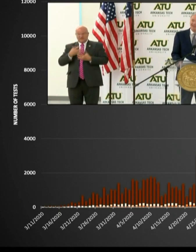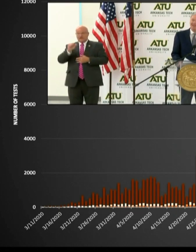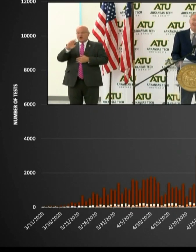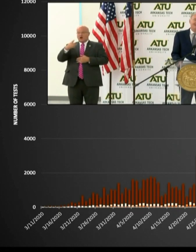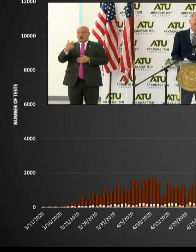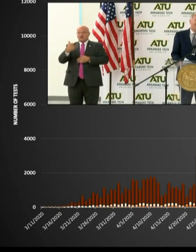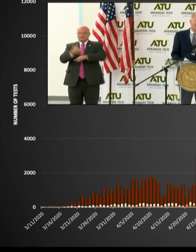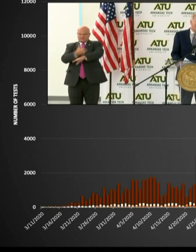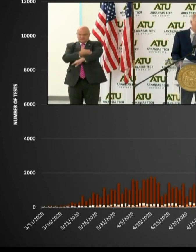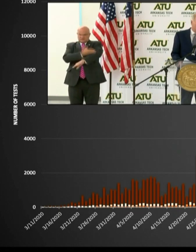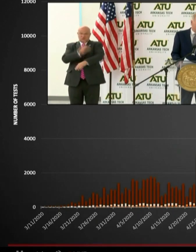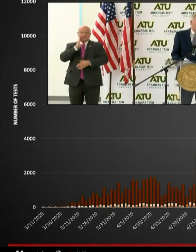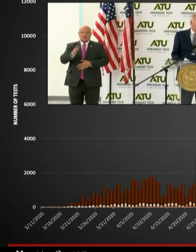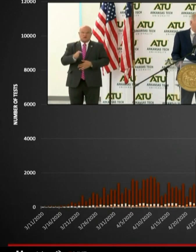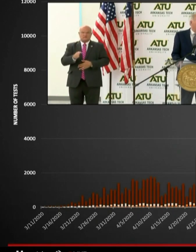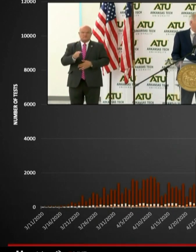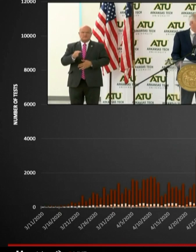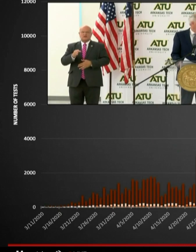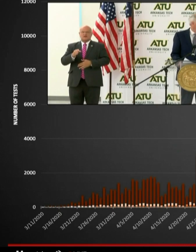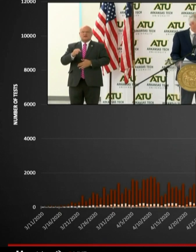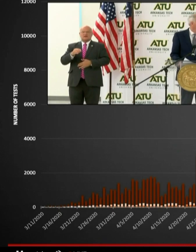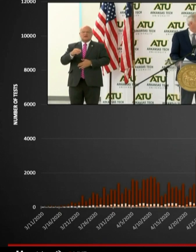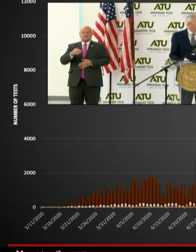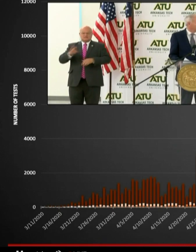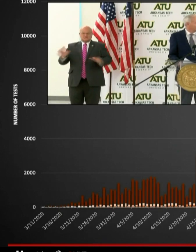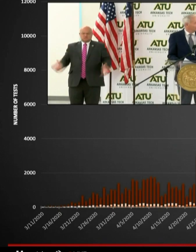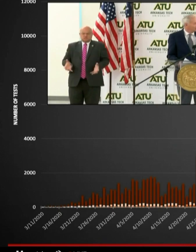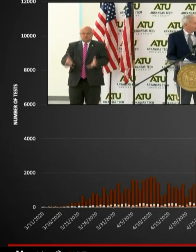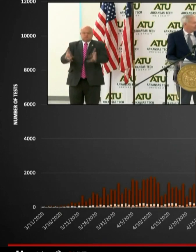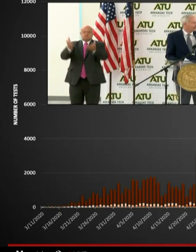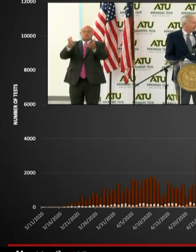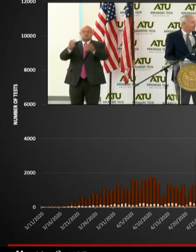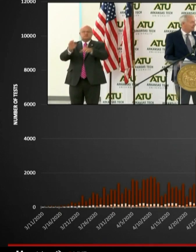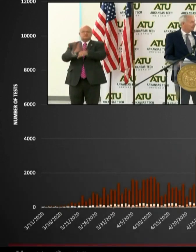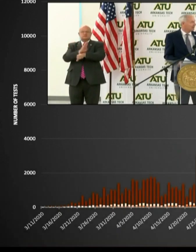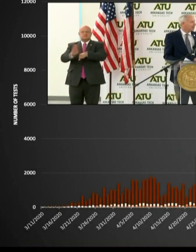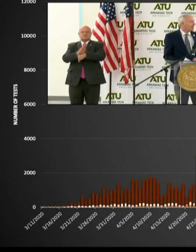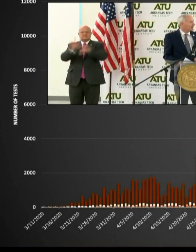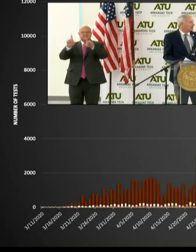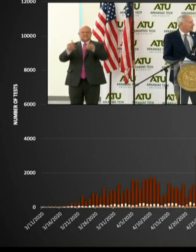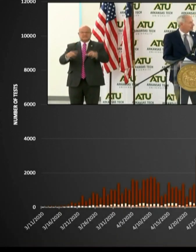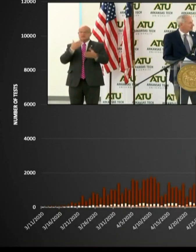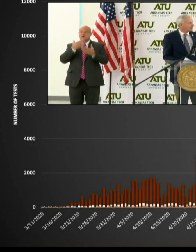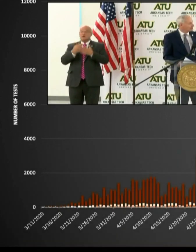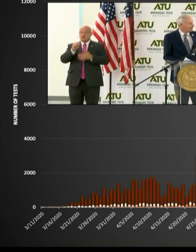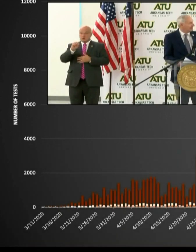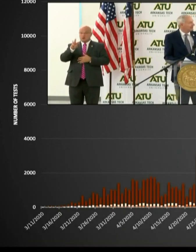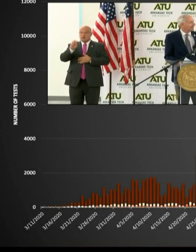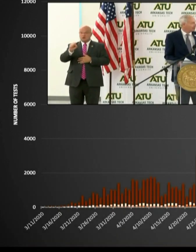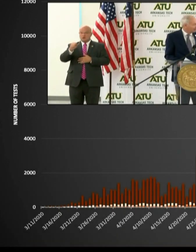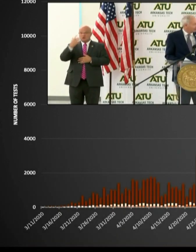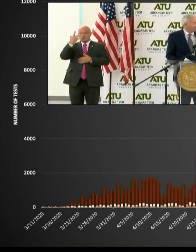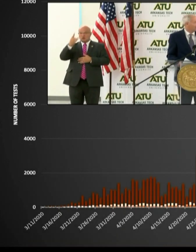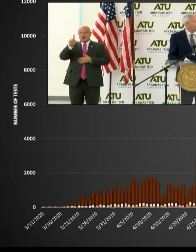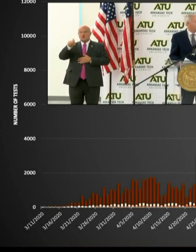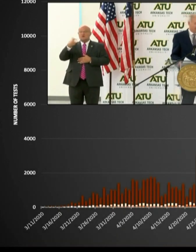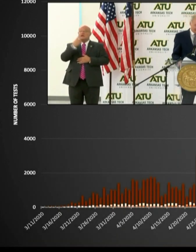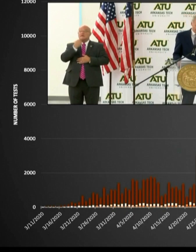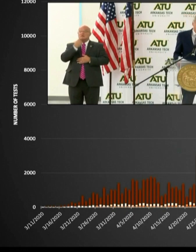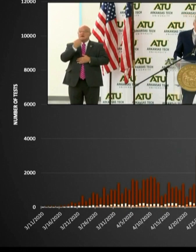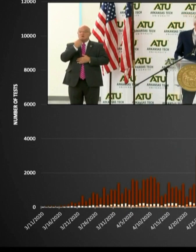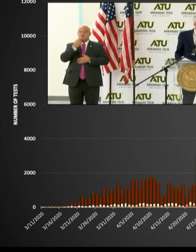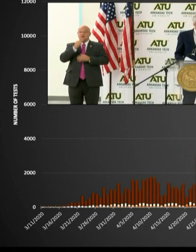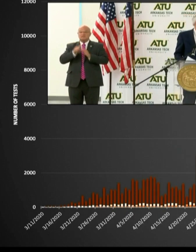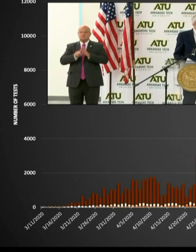better. They're ramping up their commercial testing. We'll look for that, but that would be great news because we need that red part of that